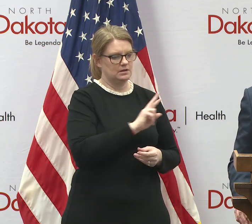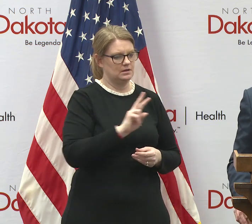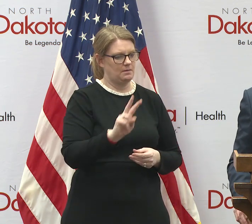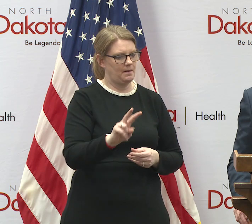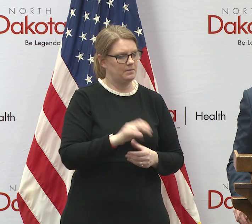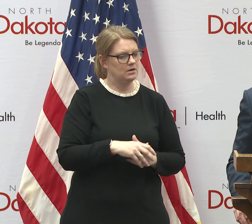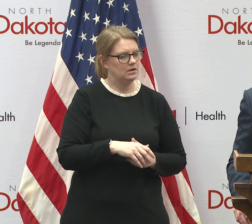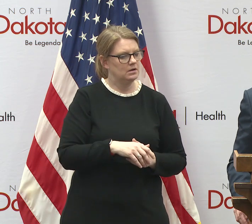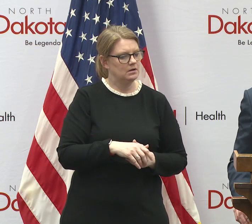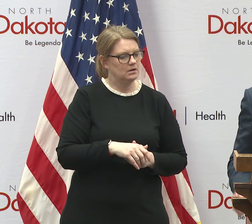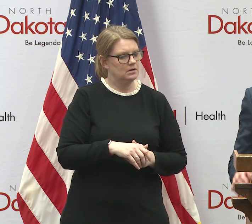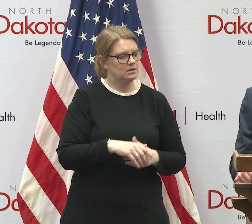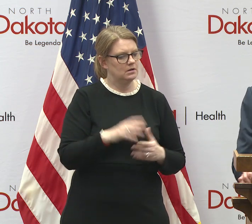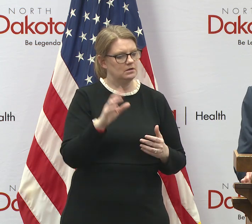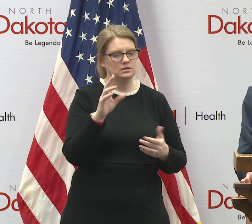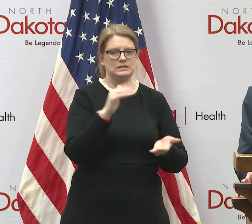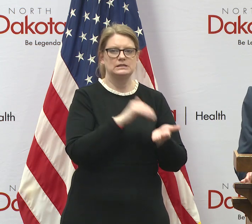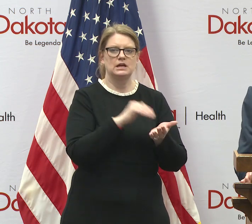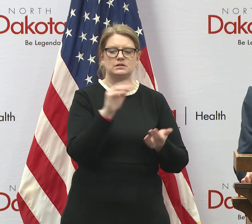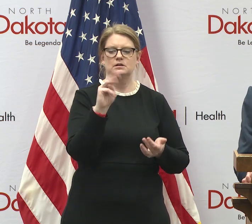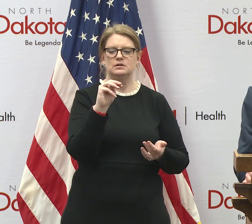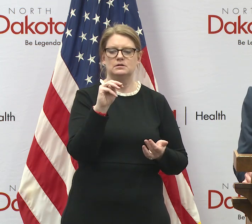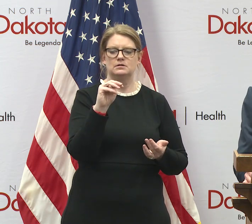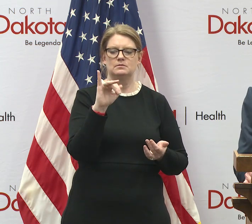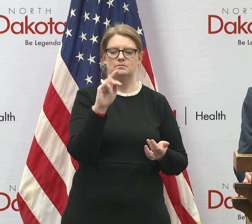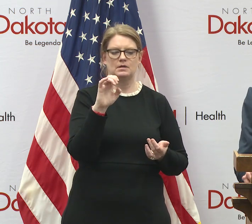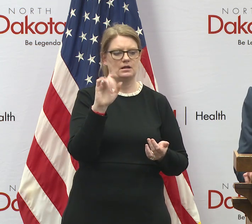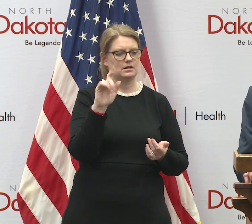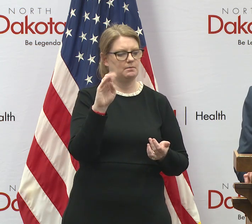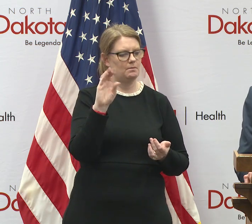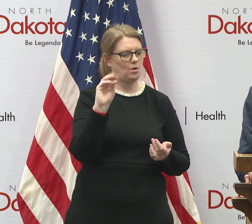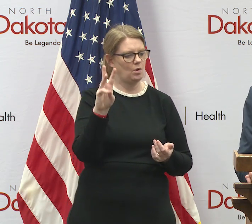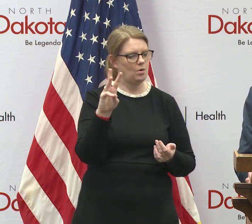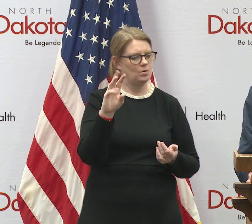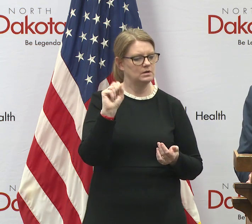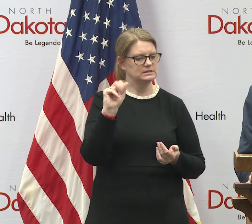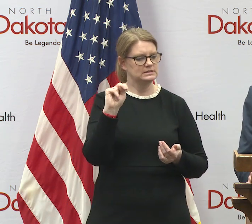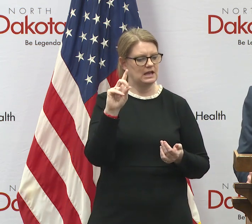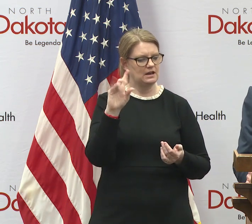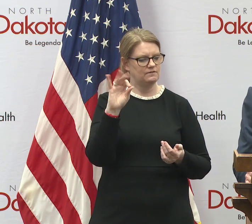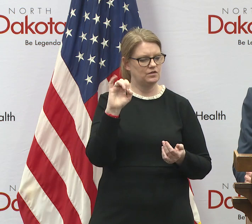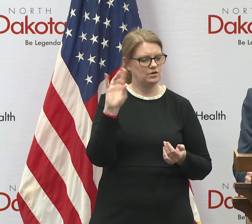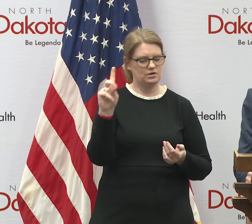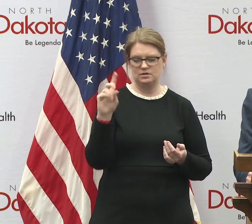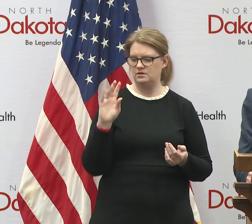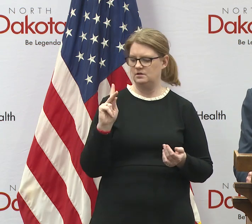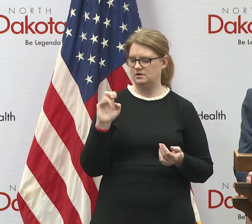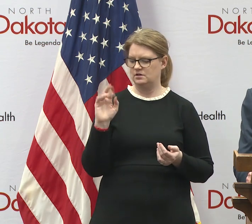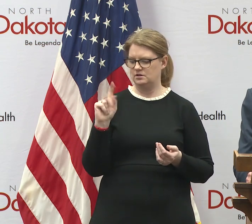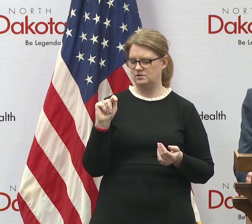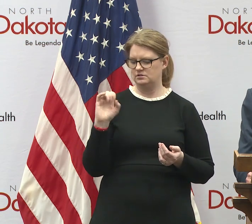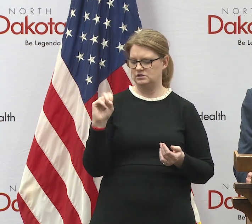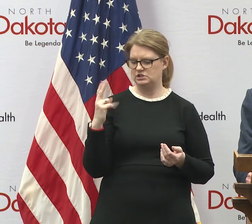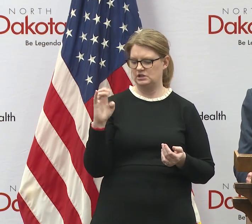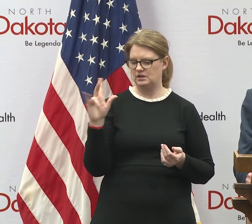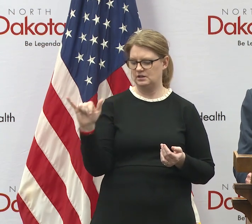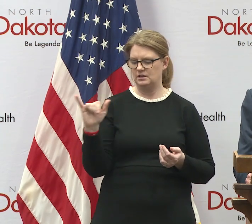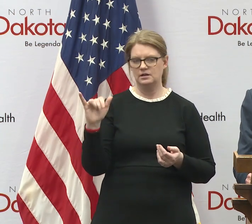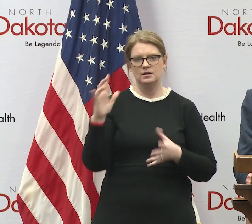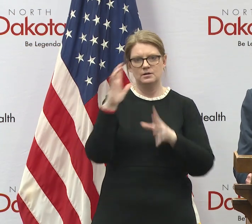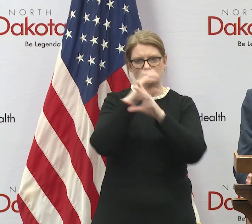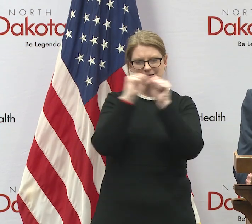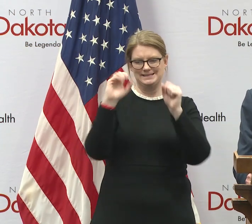let's bring to the podium Dr. Mike LeBeau, president of Sanford Bismarck, and Curt, Schley, president of